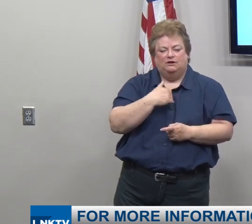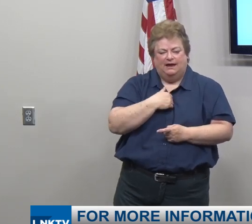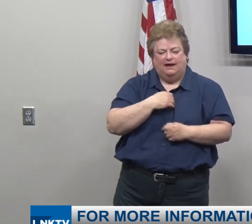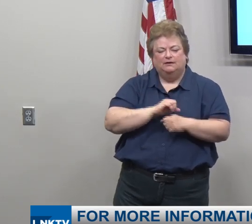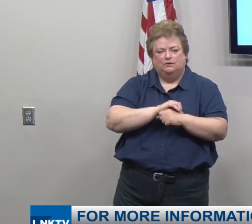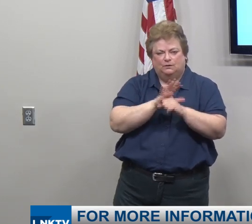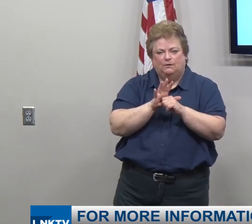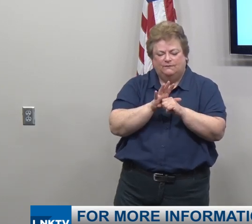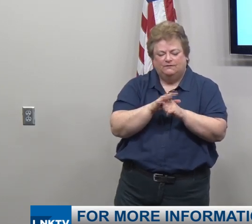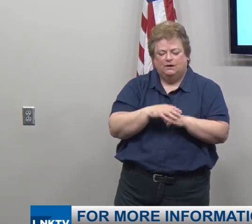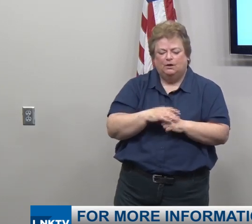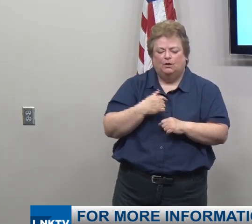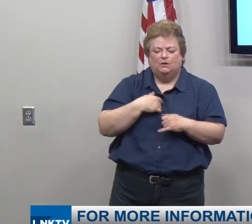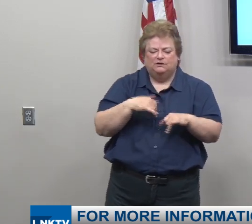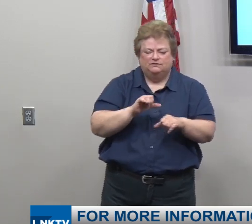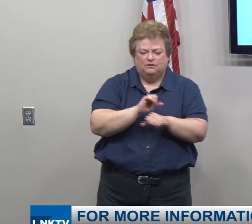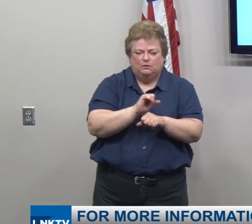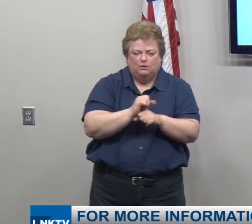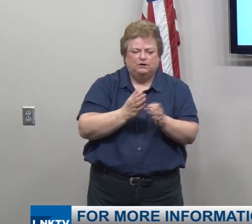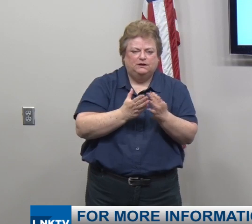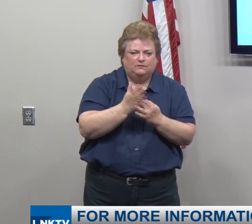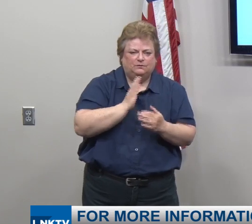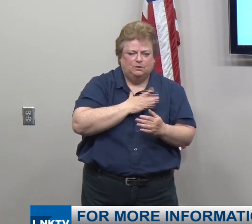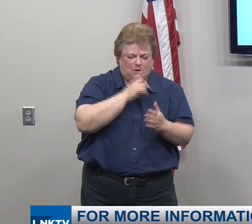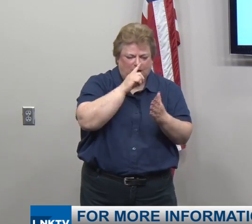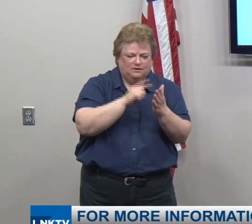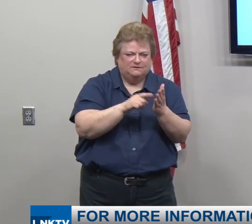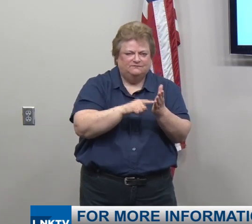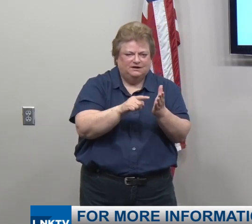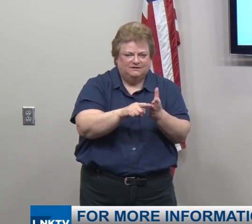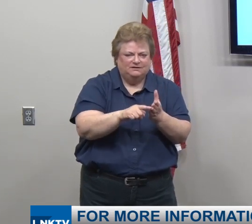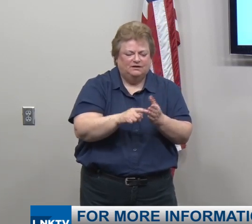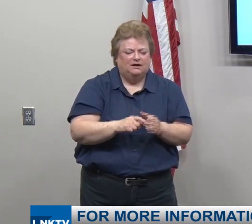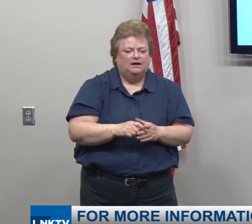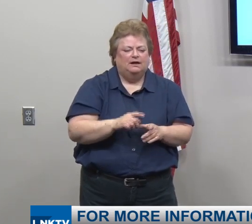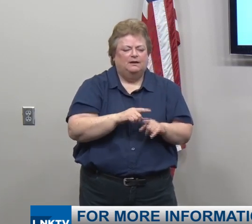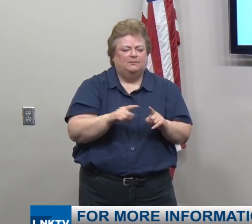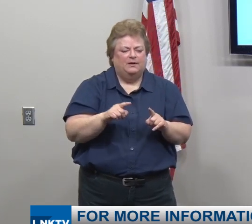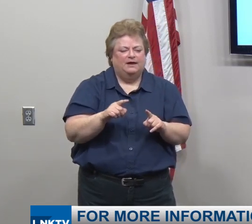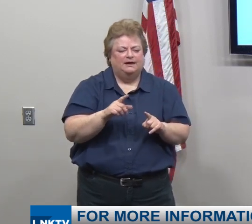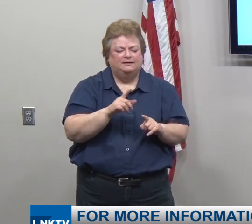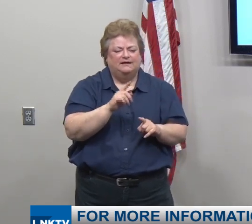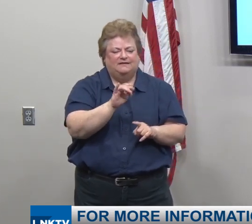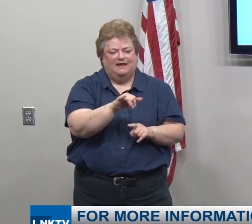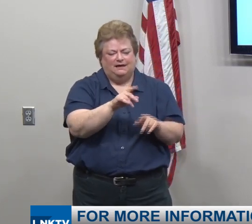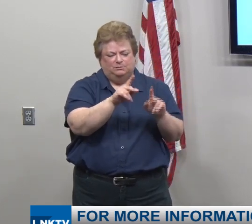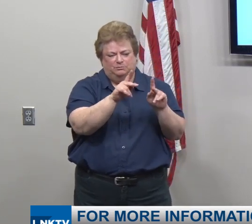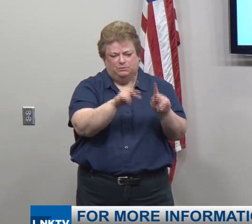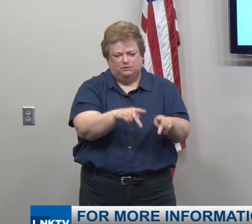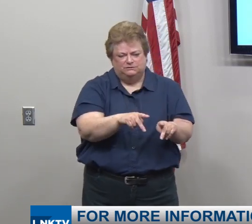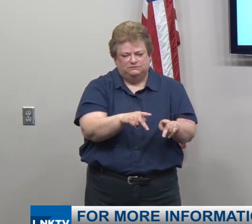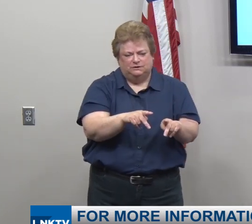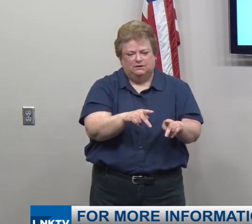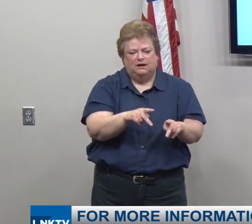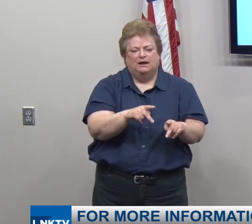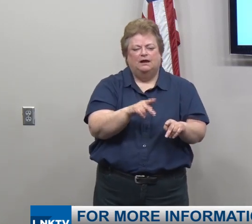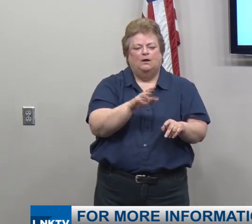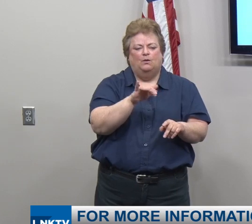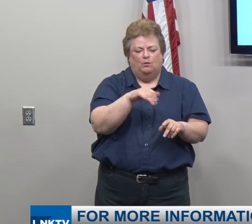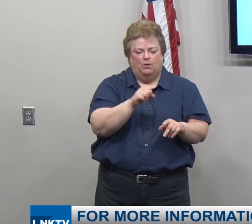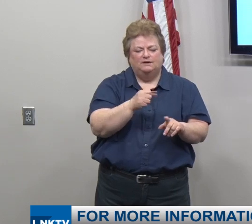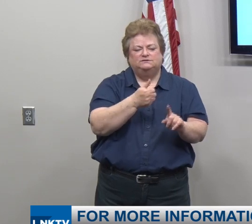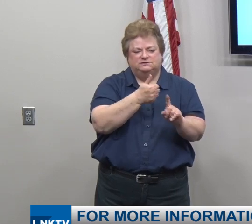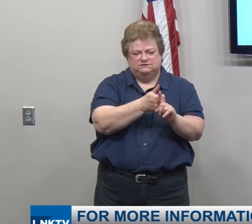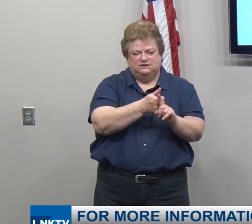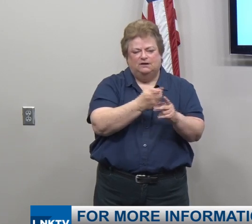We're still working through some of the investigation, but the close contacts of the individual are